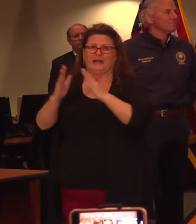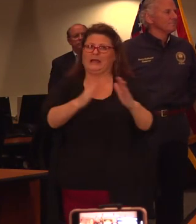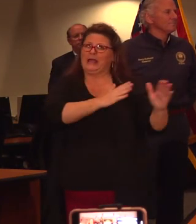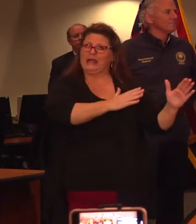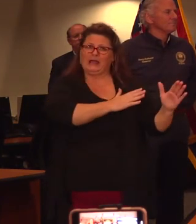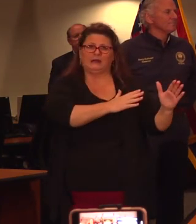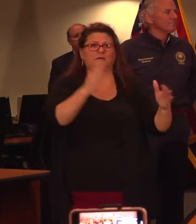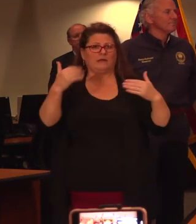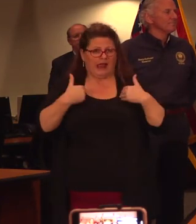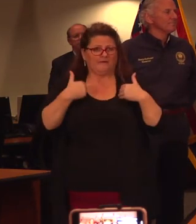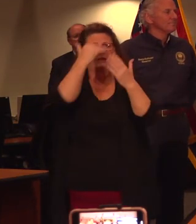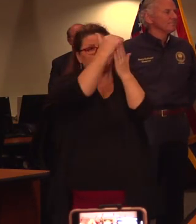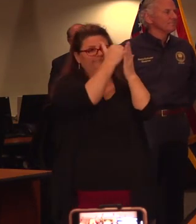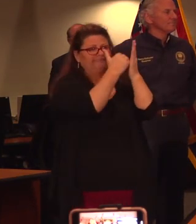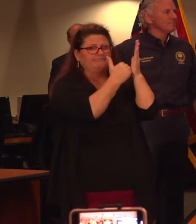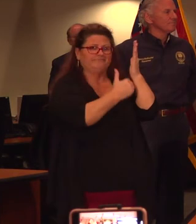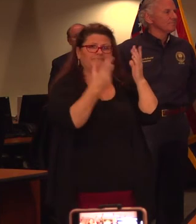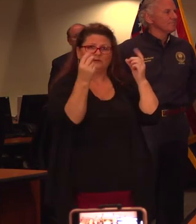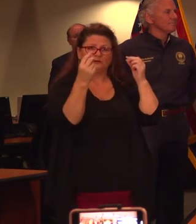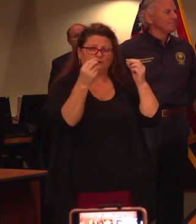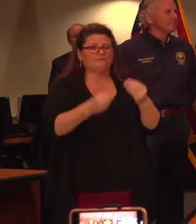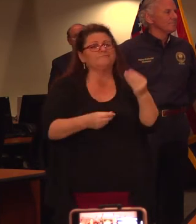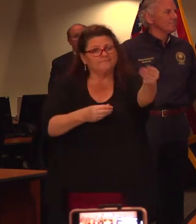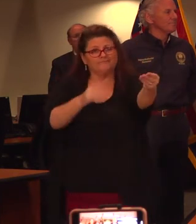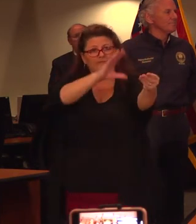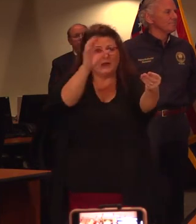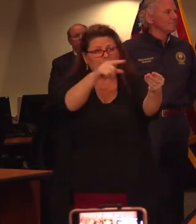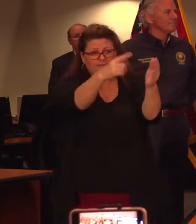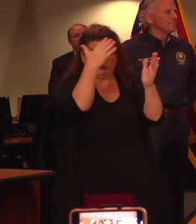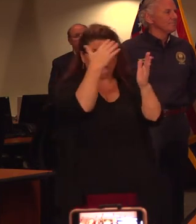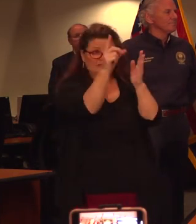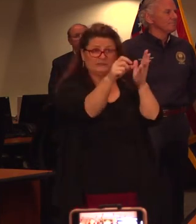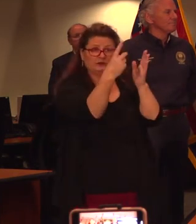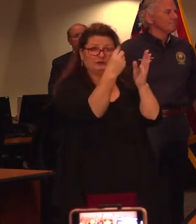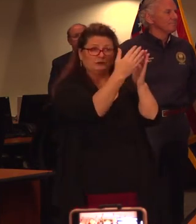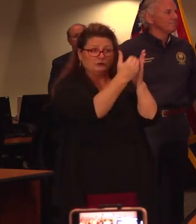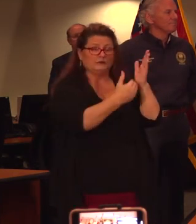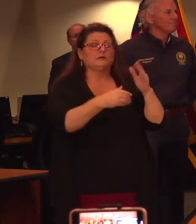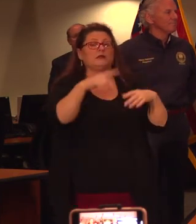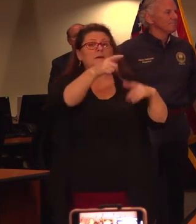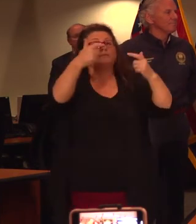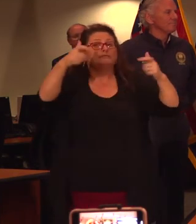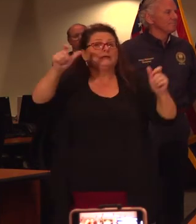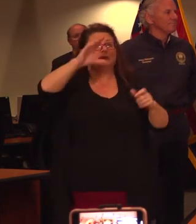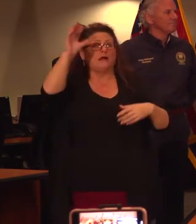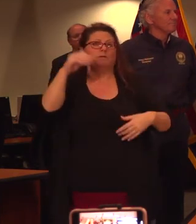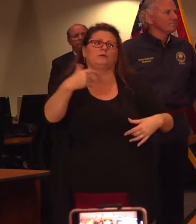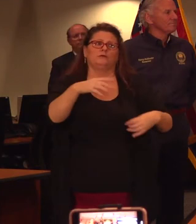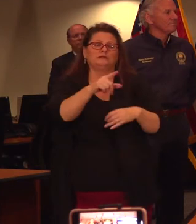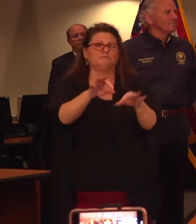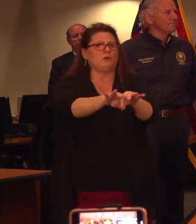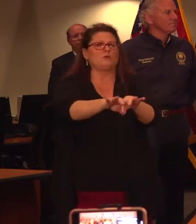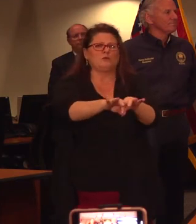companies. We will help them understand exactly what they need to do. The ones that are particularly large ones are very important to us